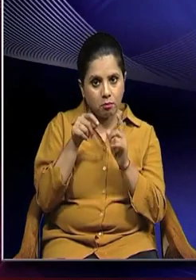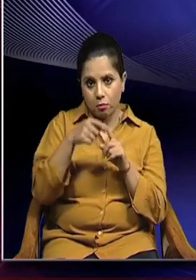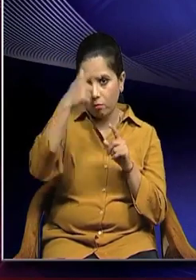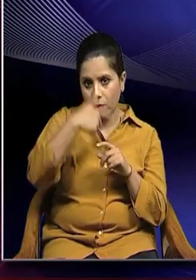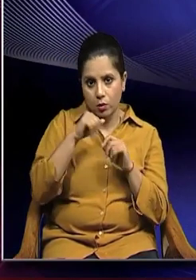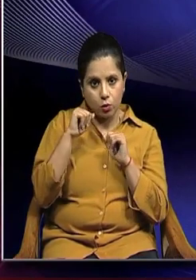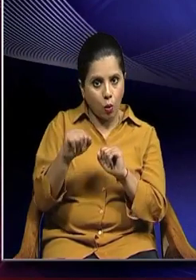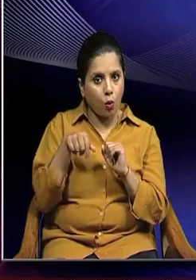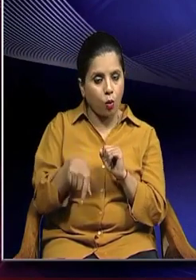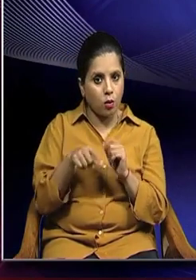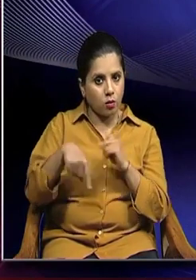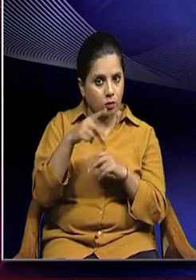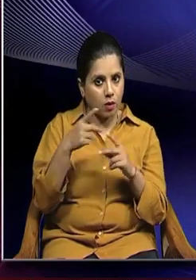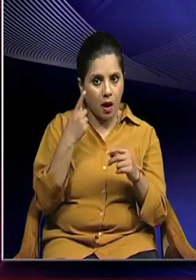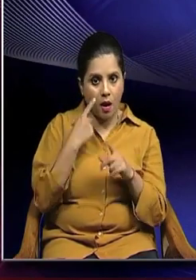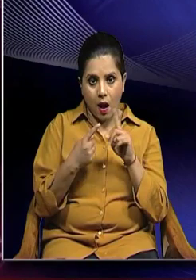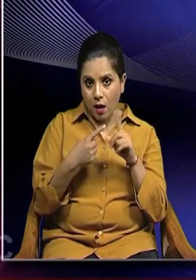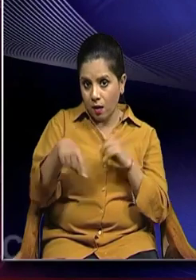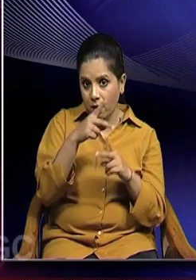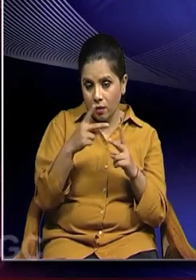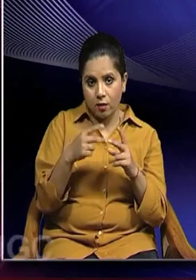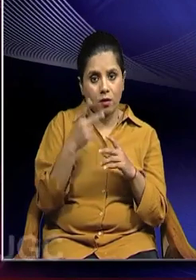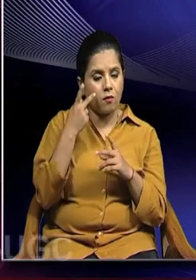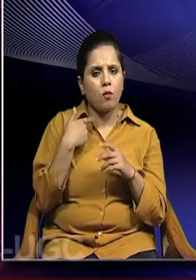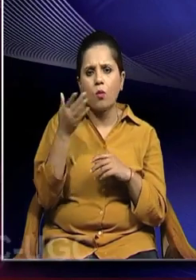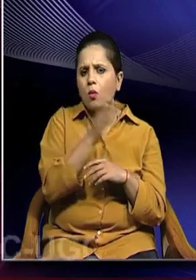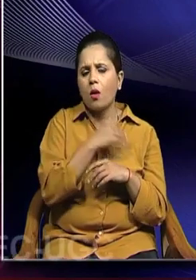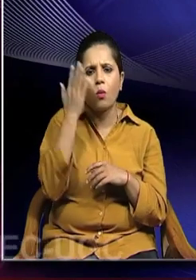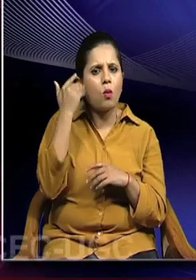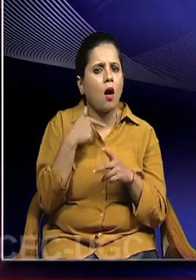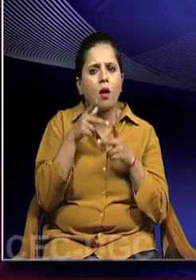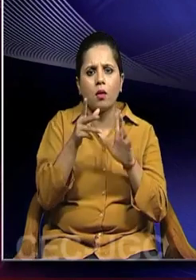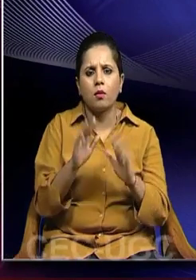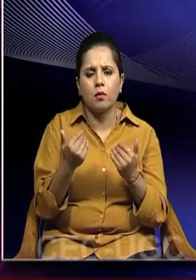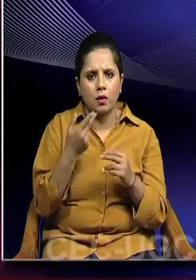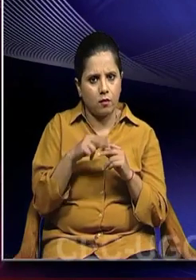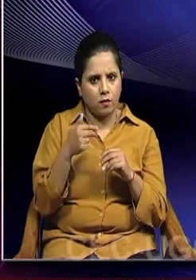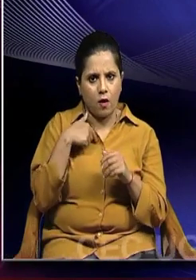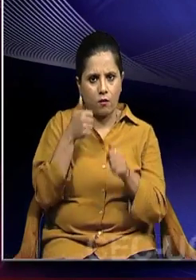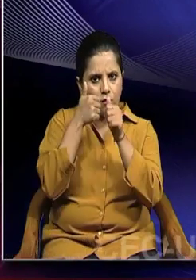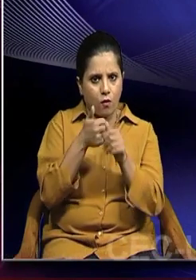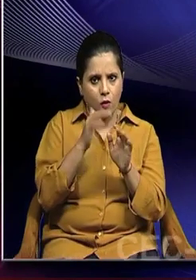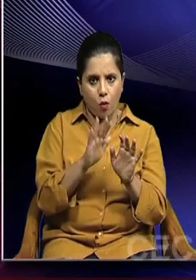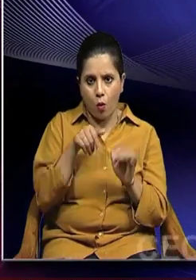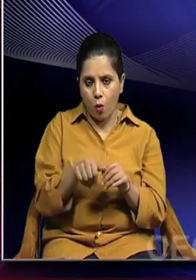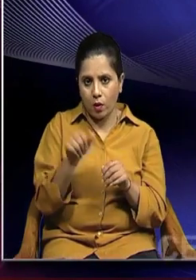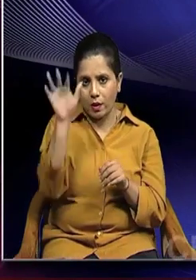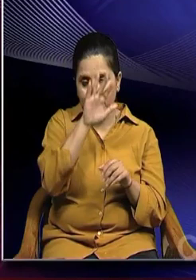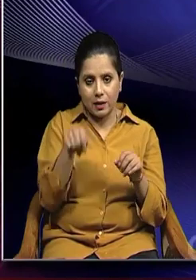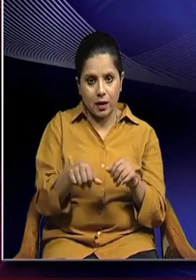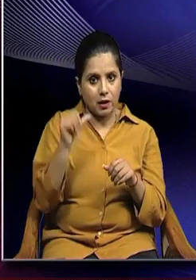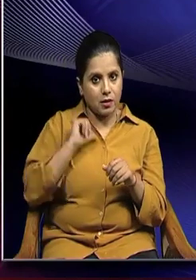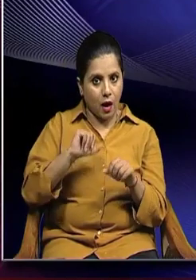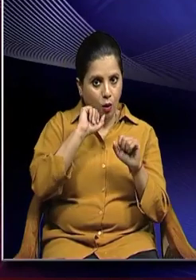learners, now here I would tell you that why I was telling you that if we follow the Indian style of